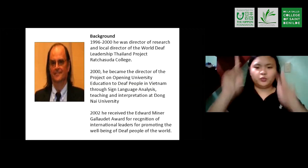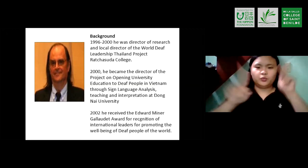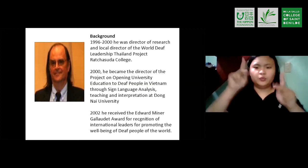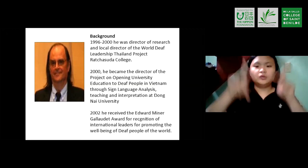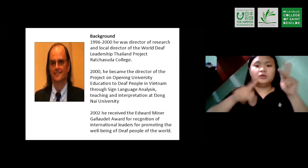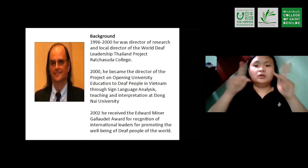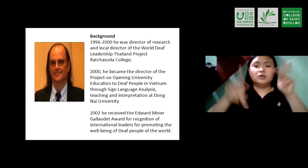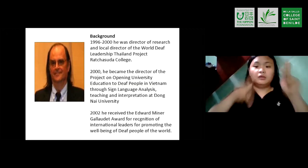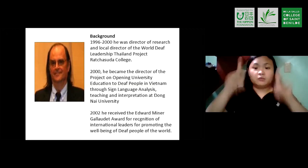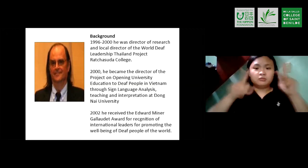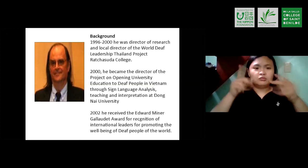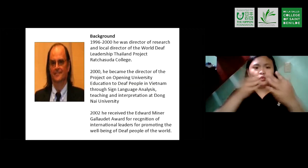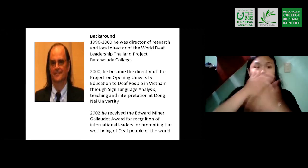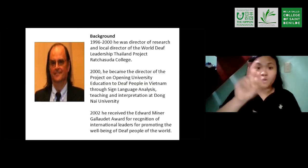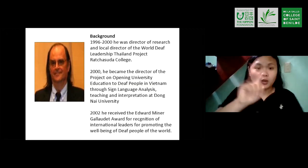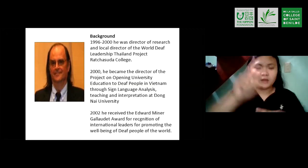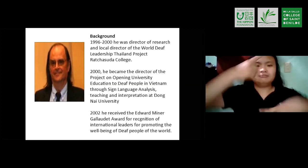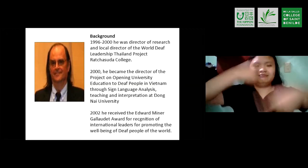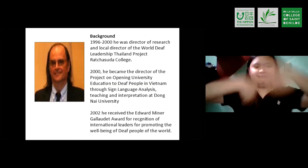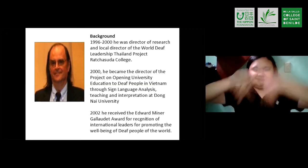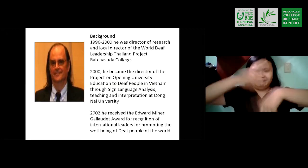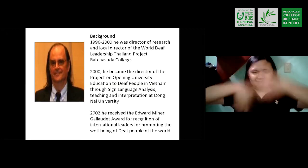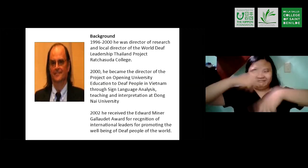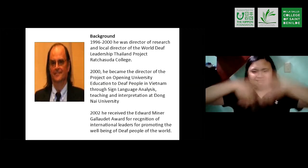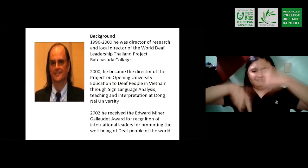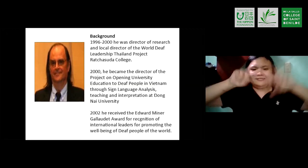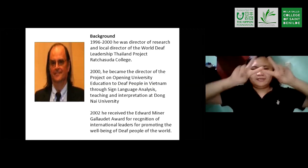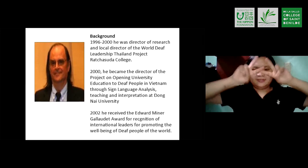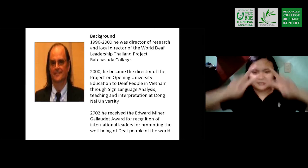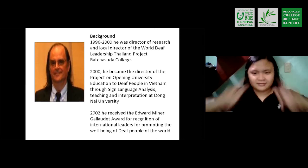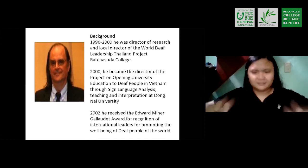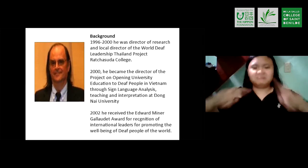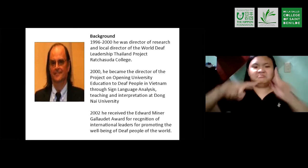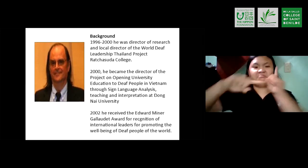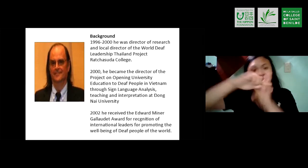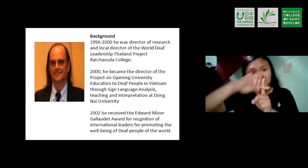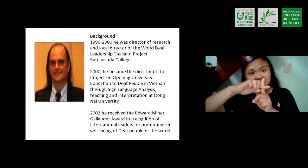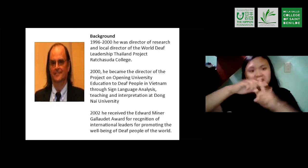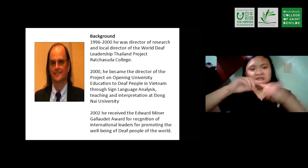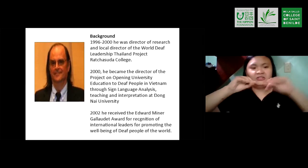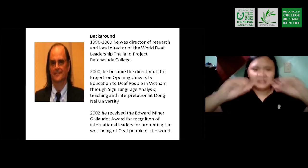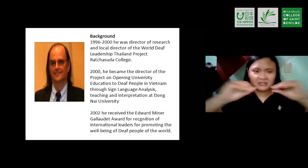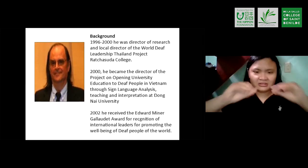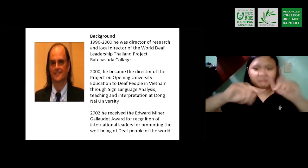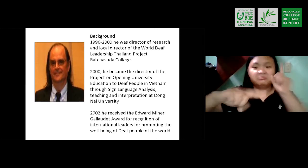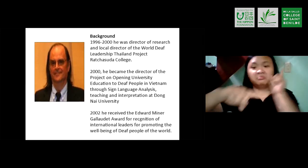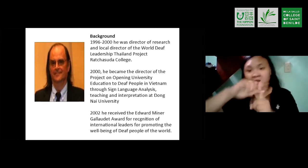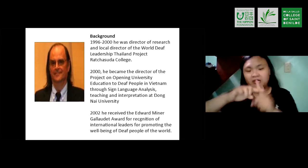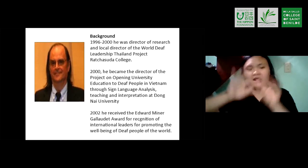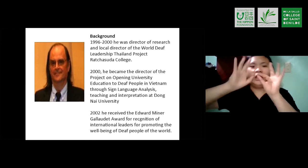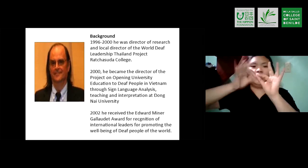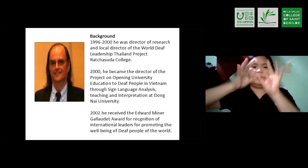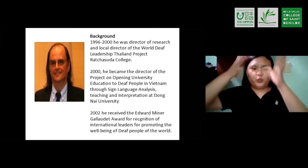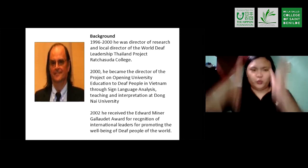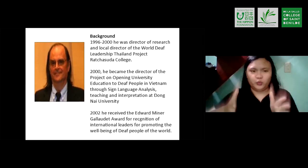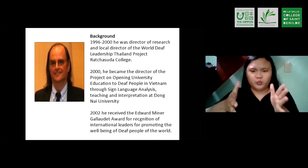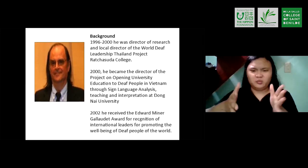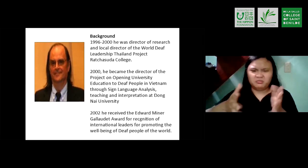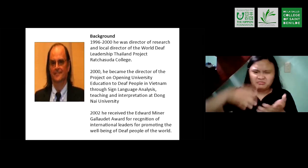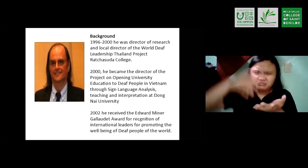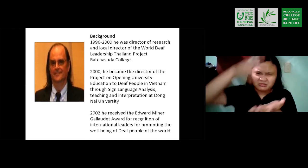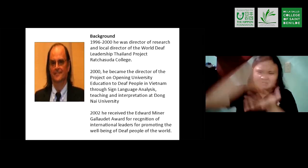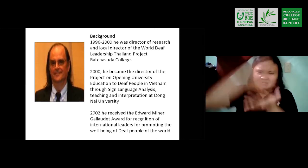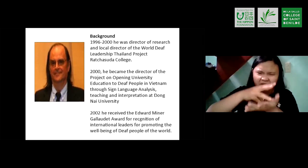opening university education for deaf people so that they could learn sign language. So he